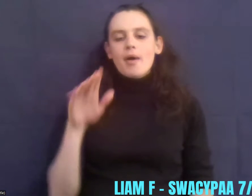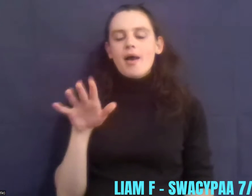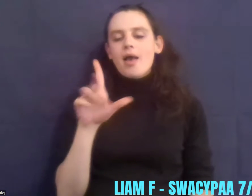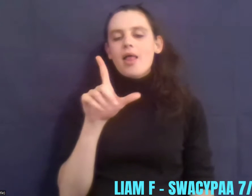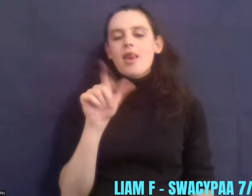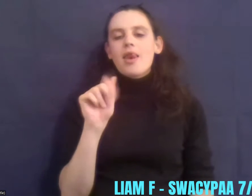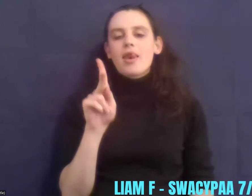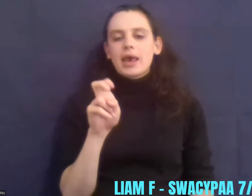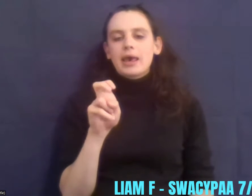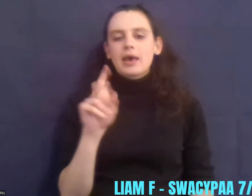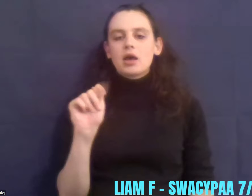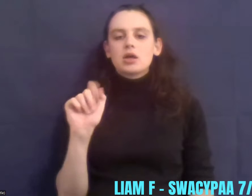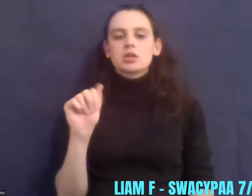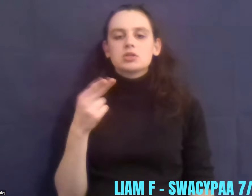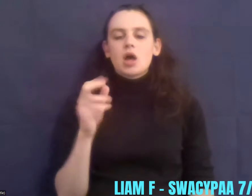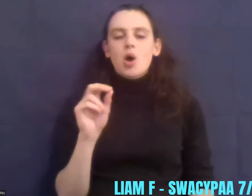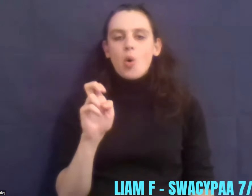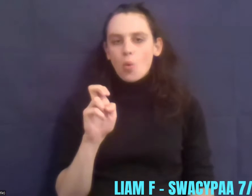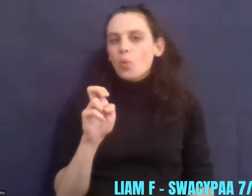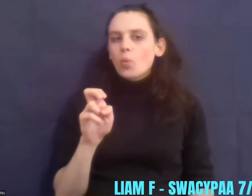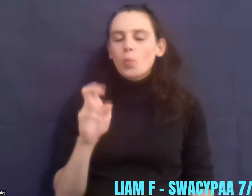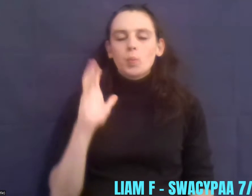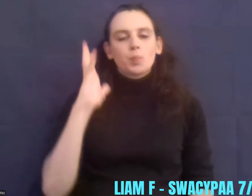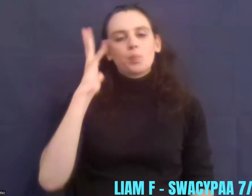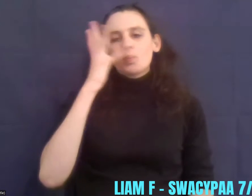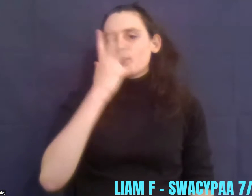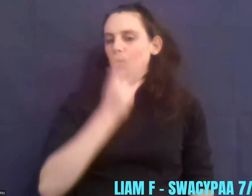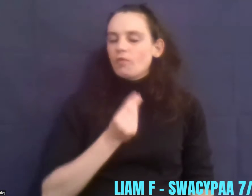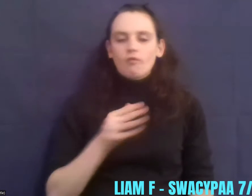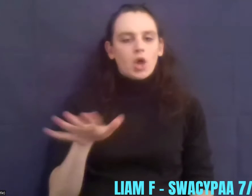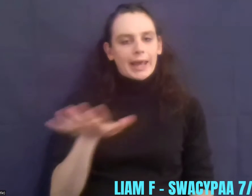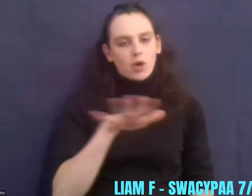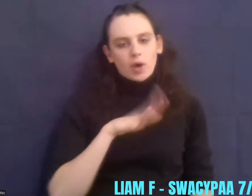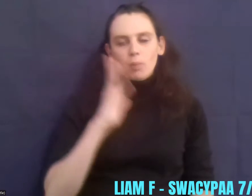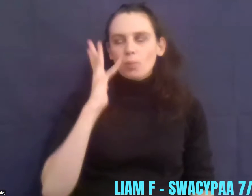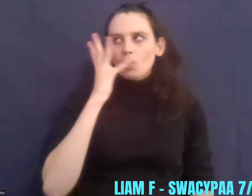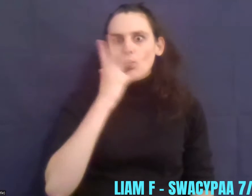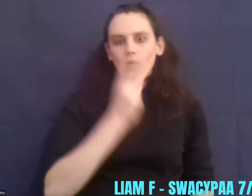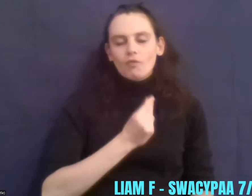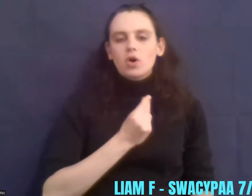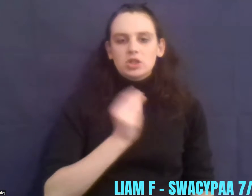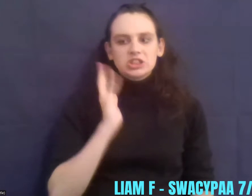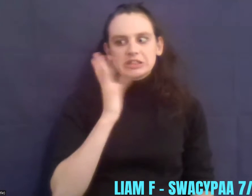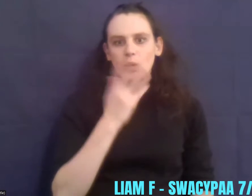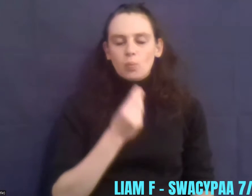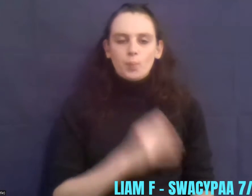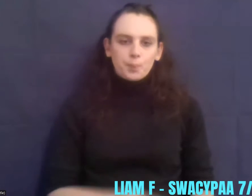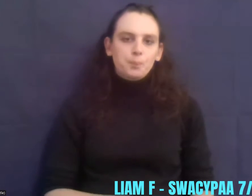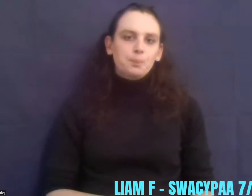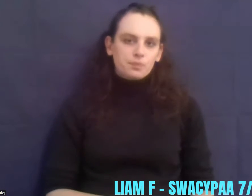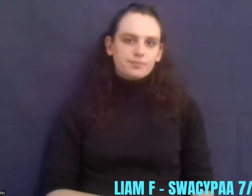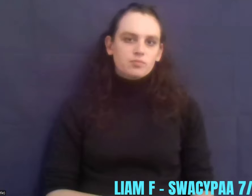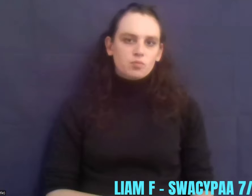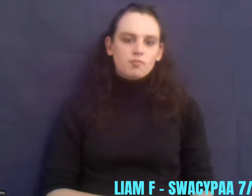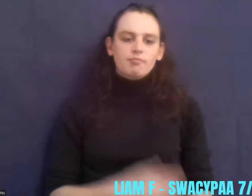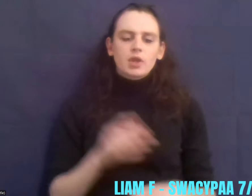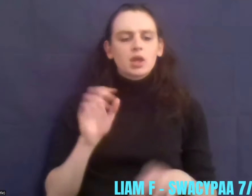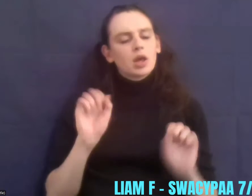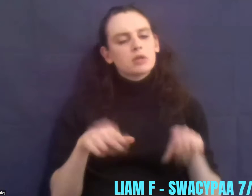beautiful, you know, world-renowned place to go, enjoy the